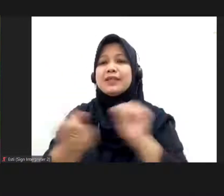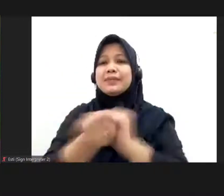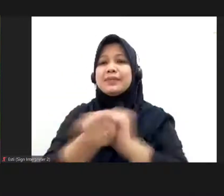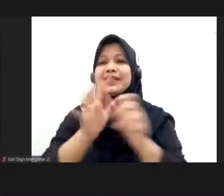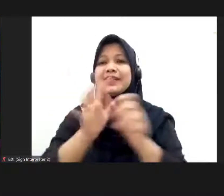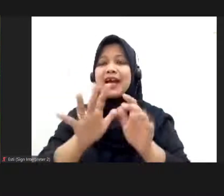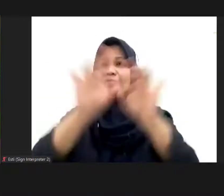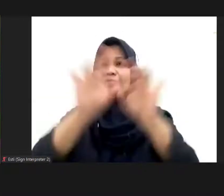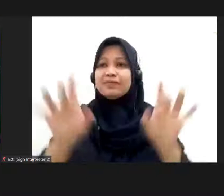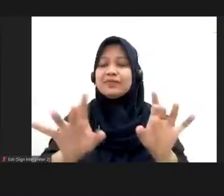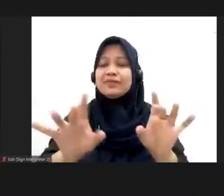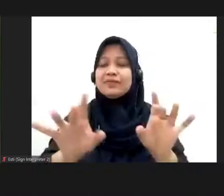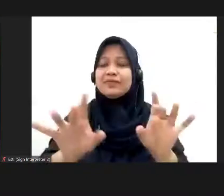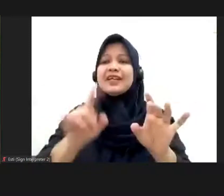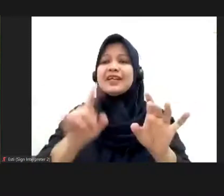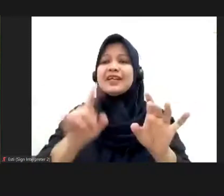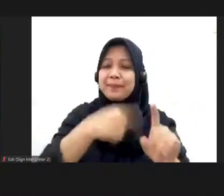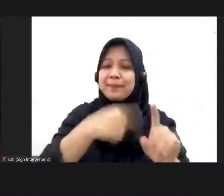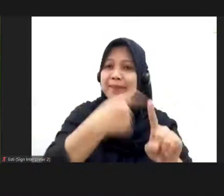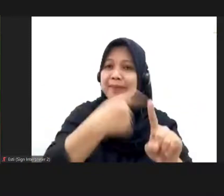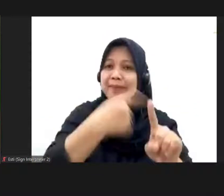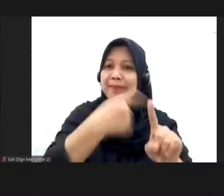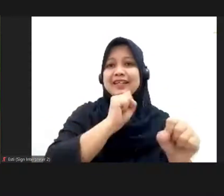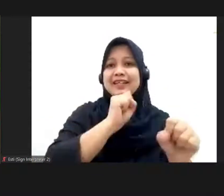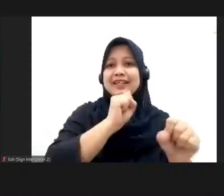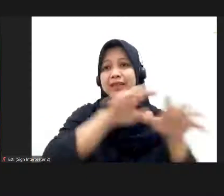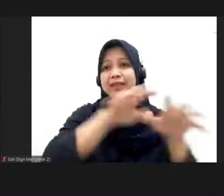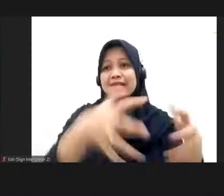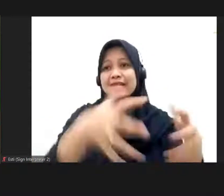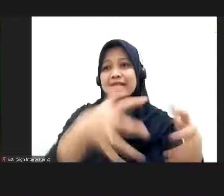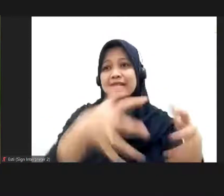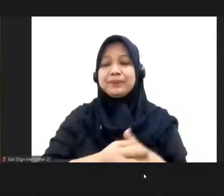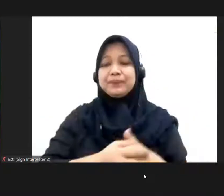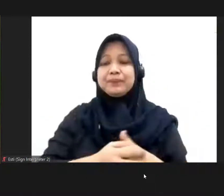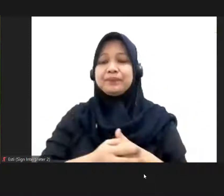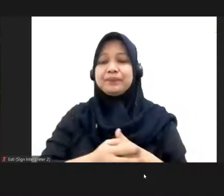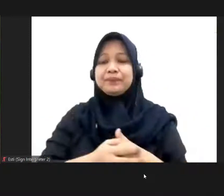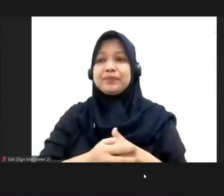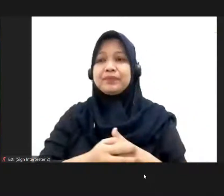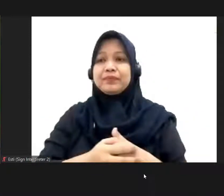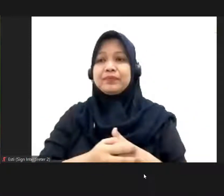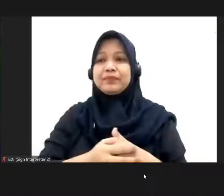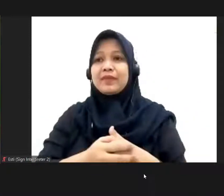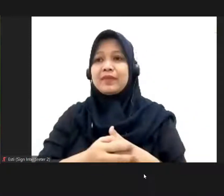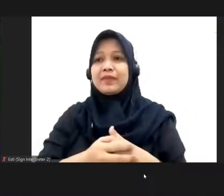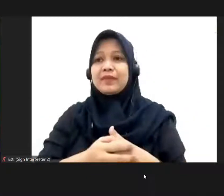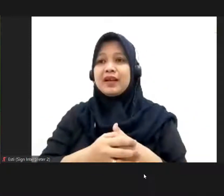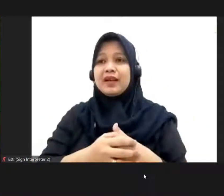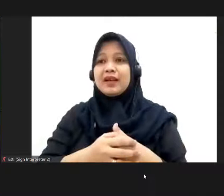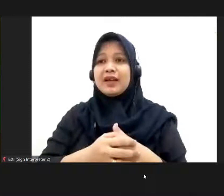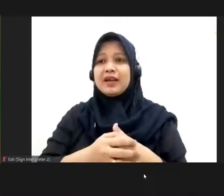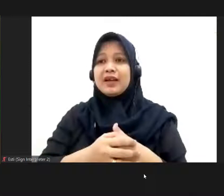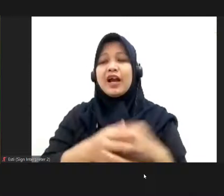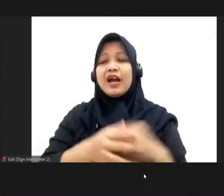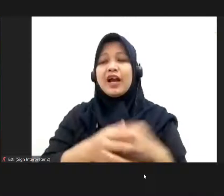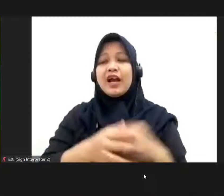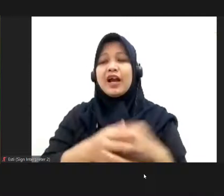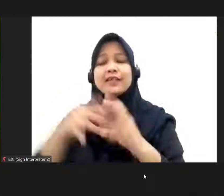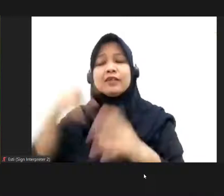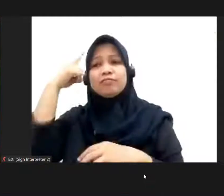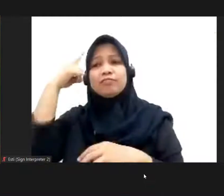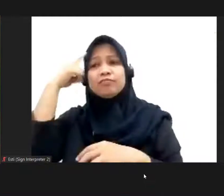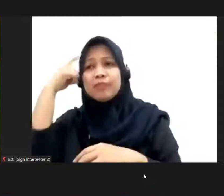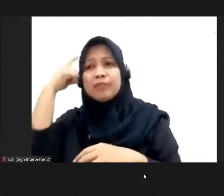can mobilize collectively. Collaboration, synergy, and learning from each other are also important,